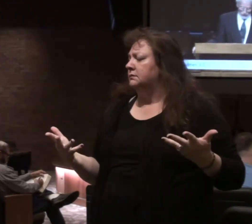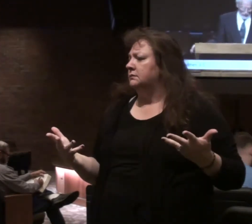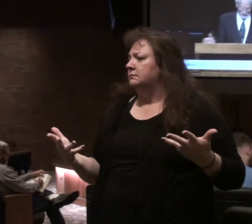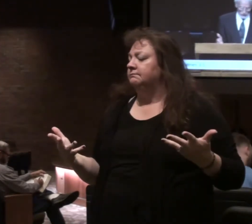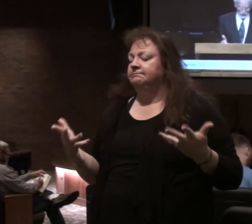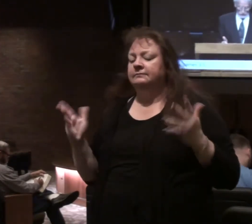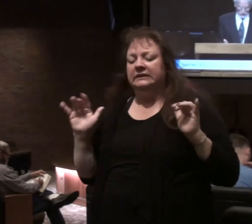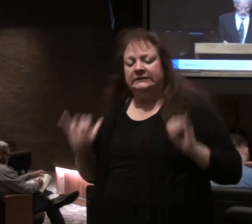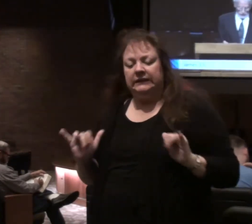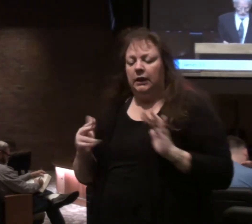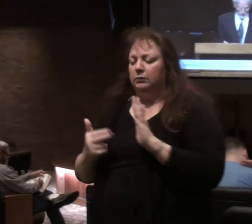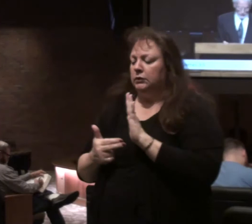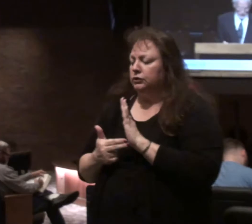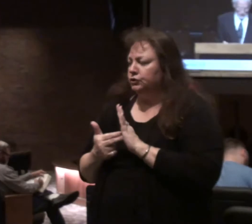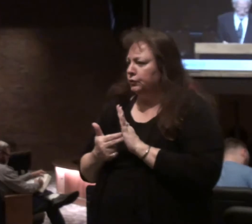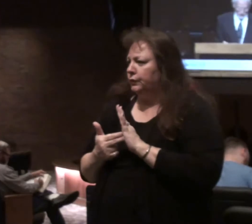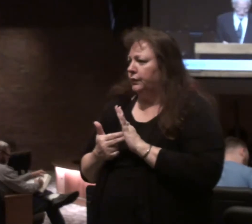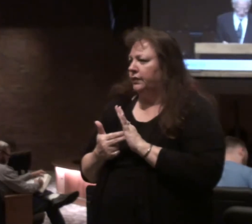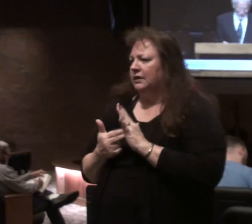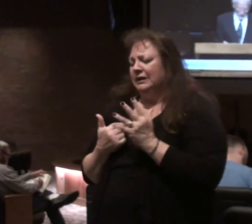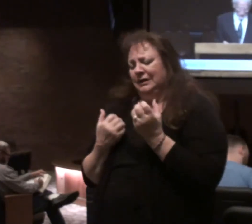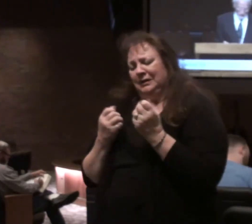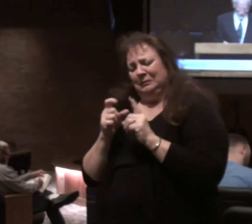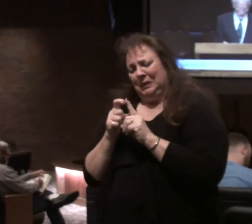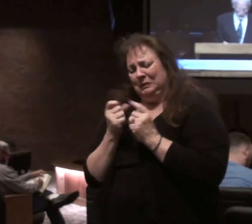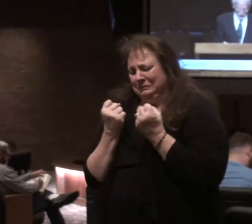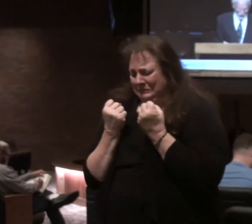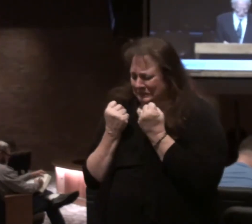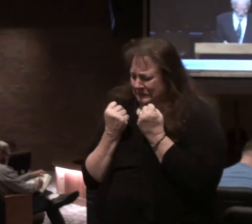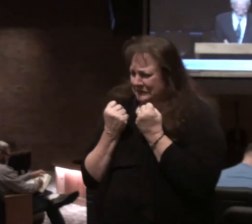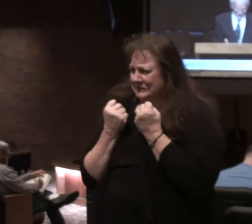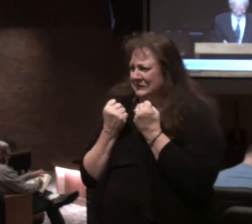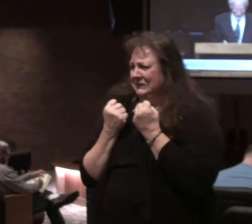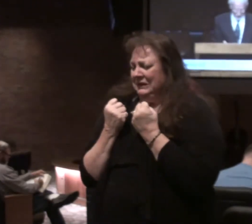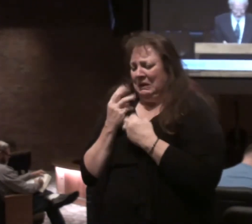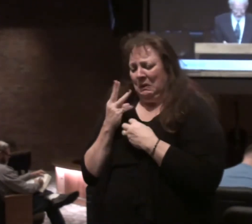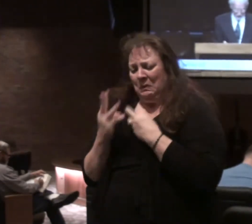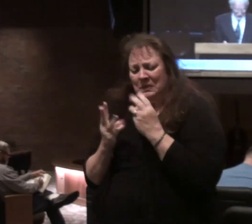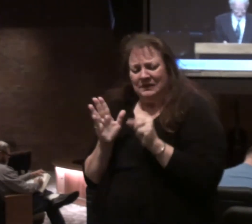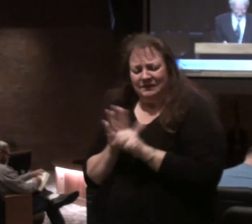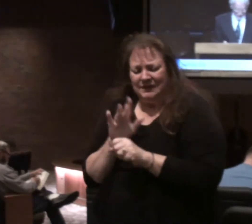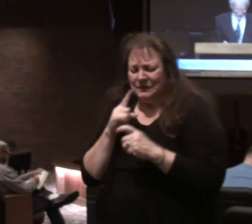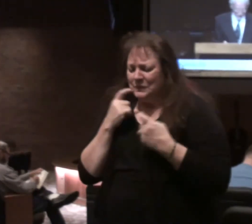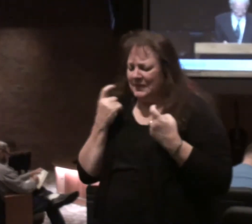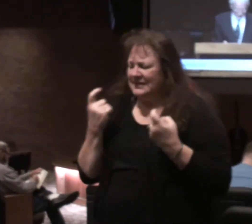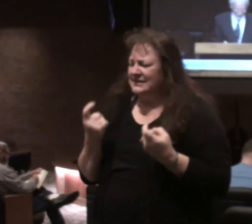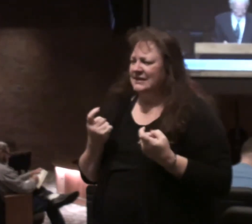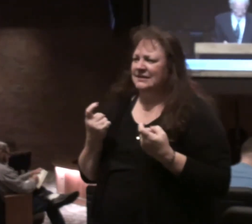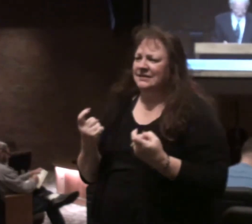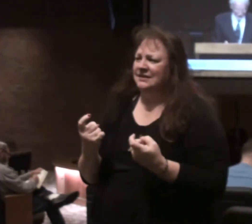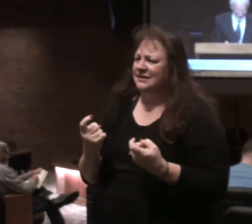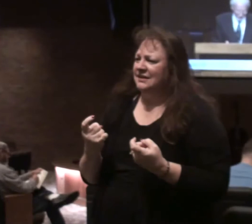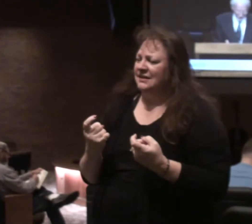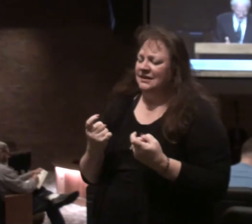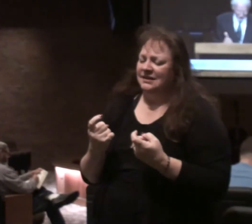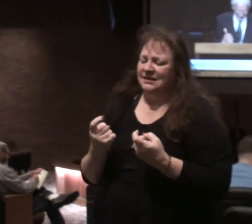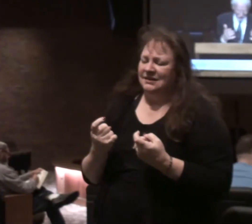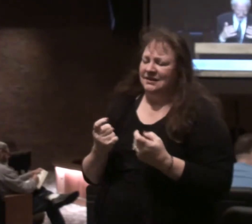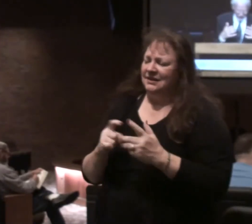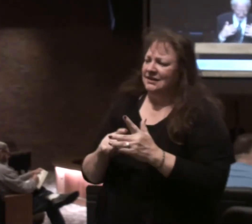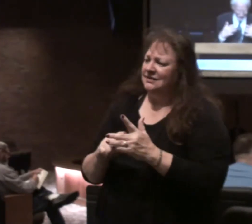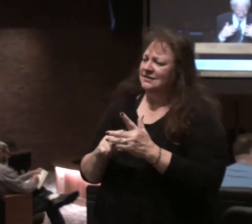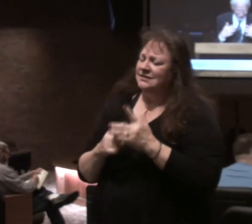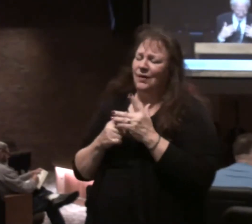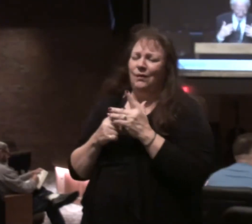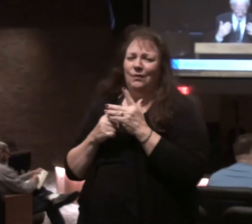It's the same truth. The tongue is a fire, the very world of iniquity. It's set among our members